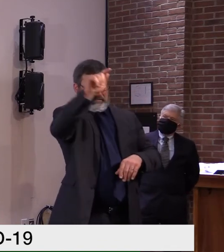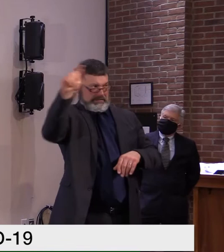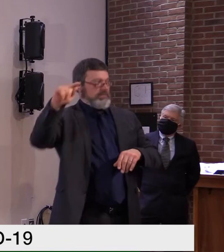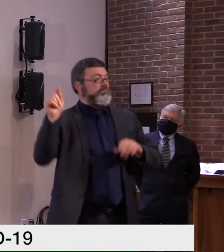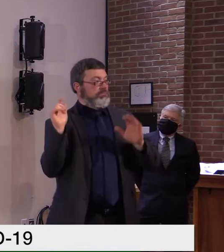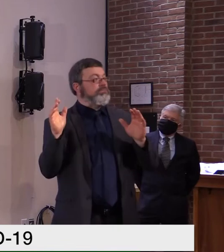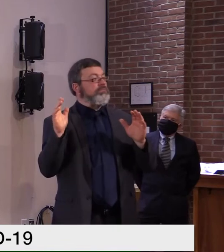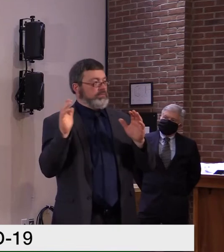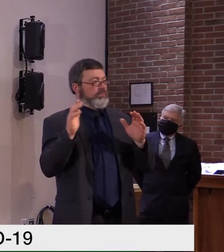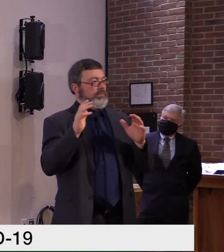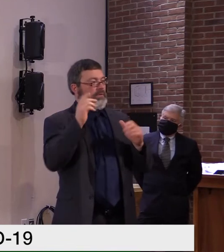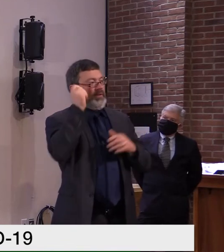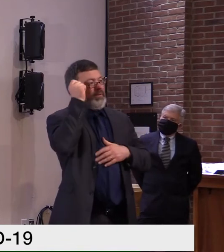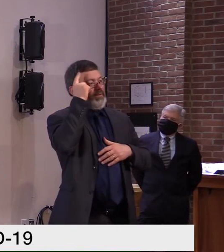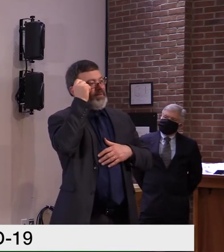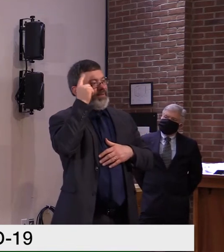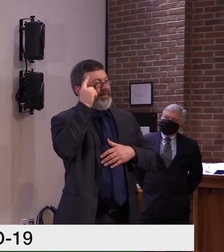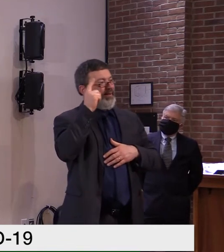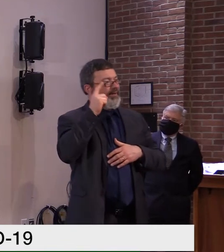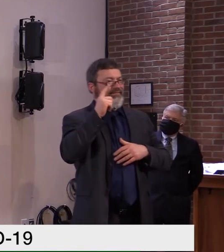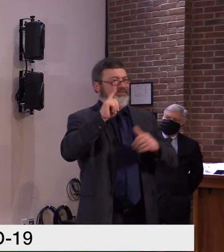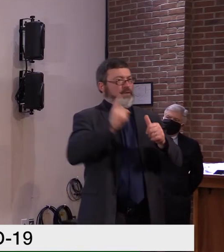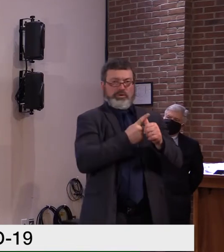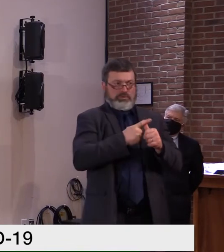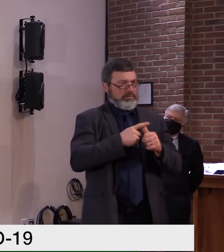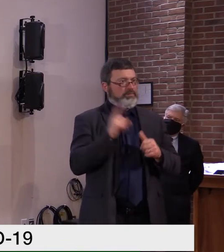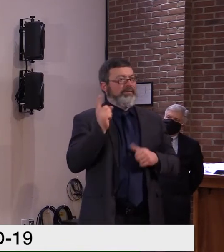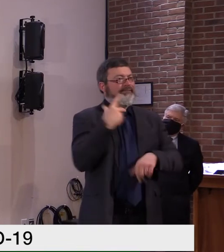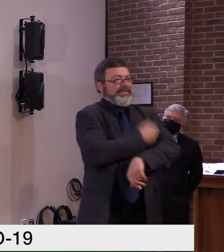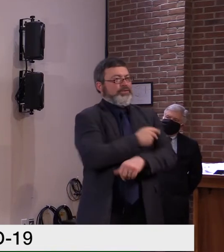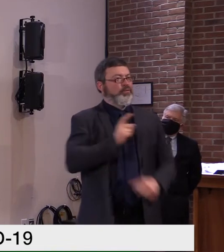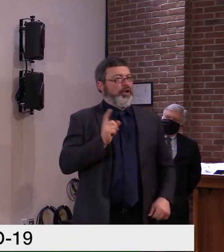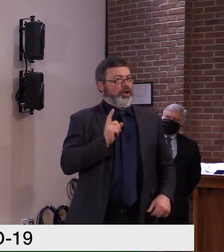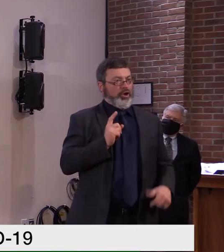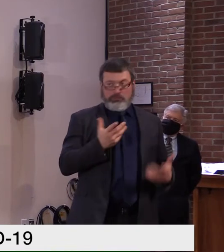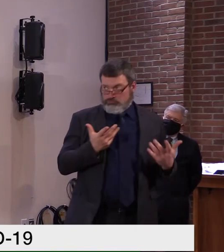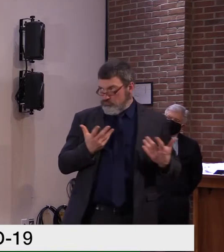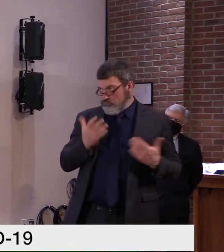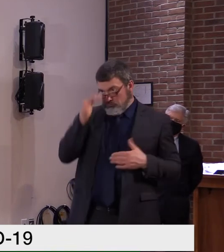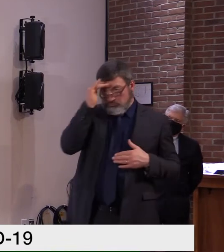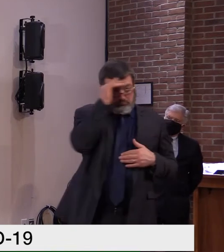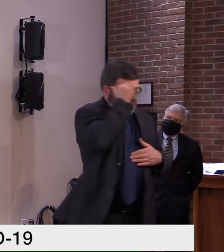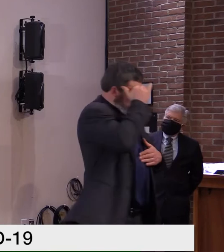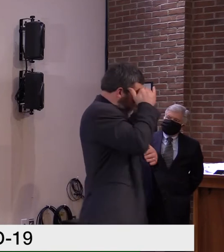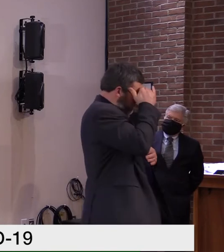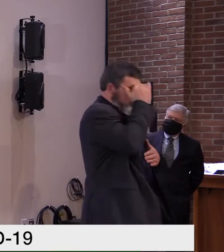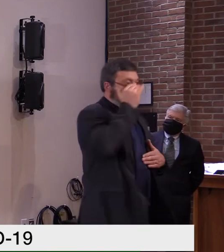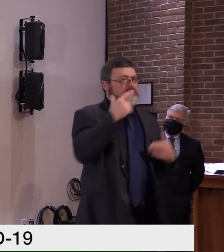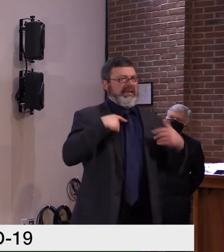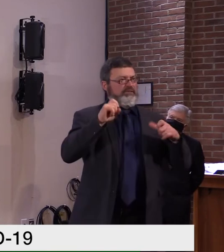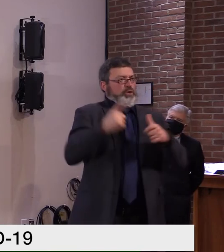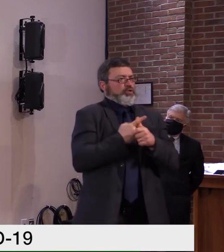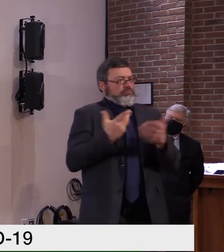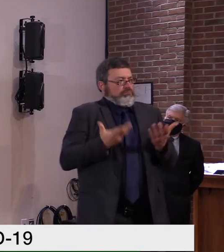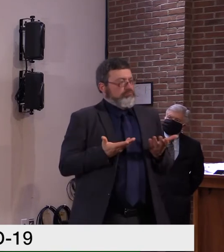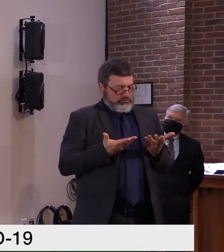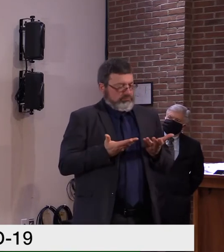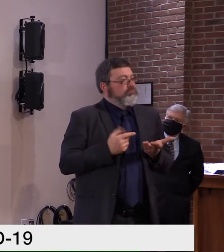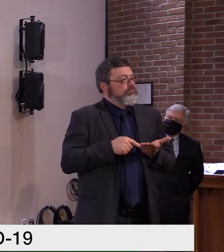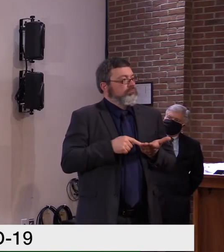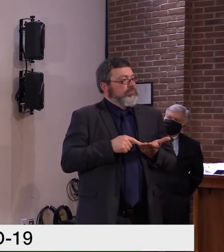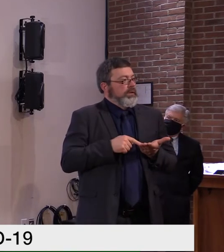we have to have the vaccine. That hasn't been okayed by the FDA at this point in